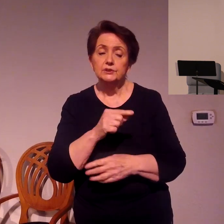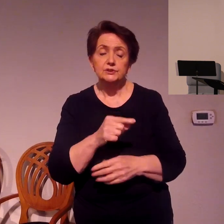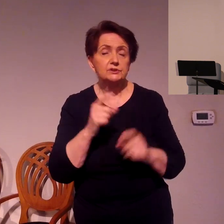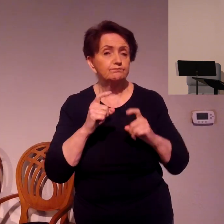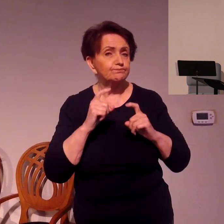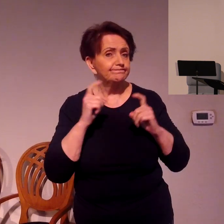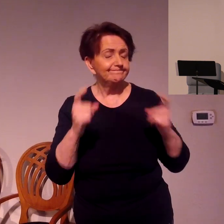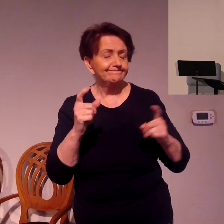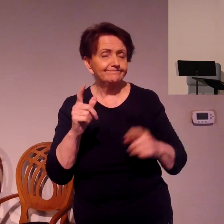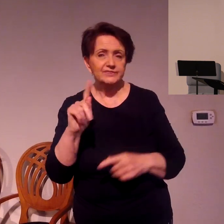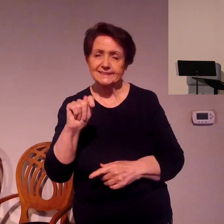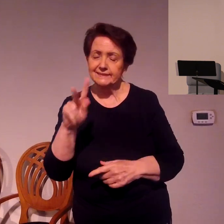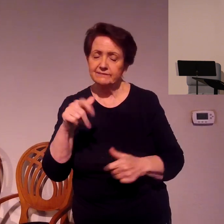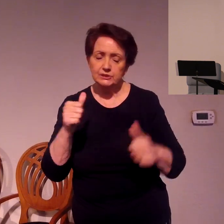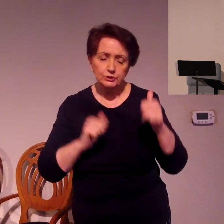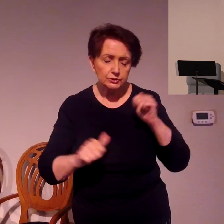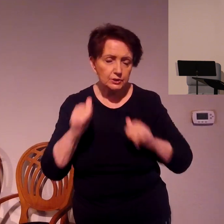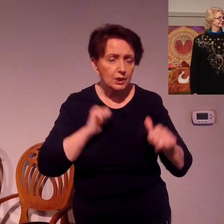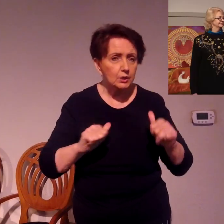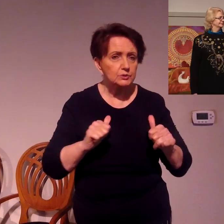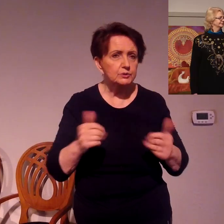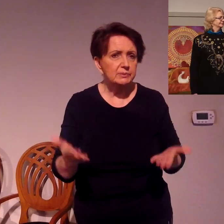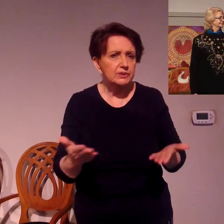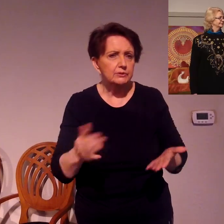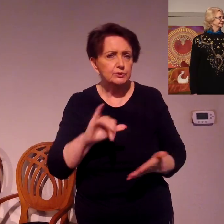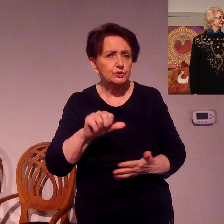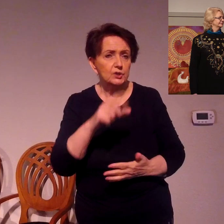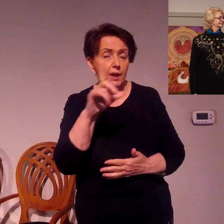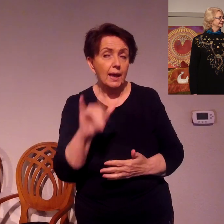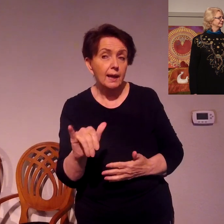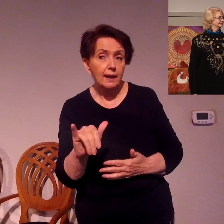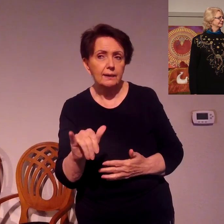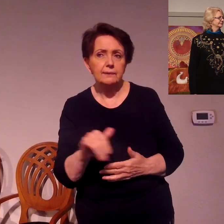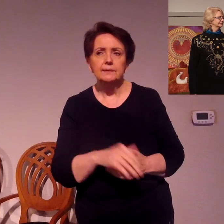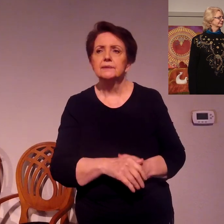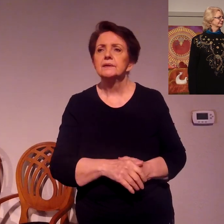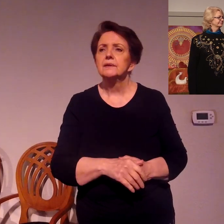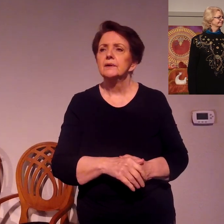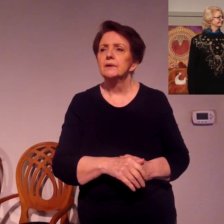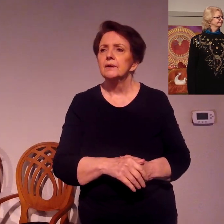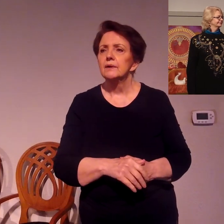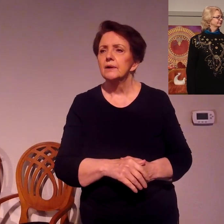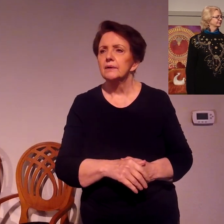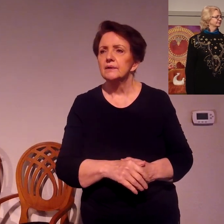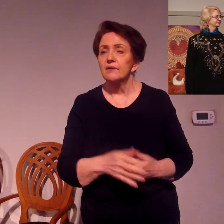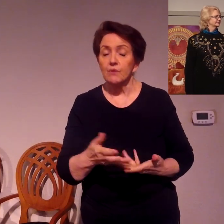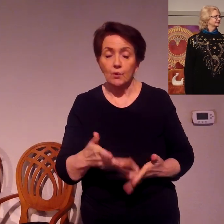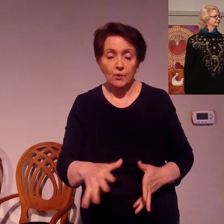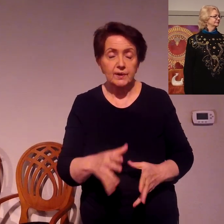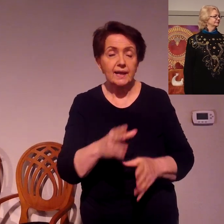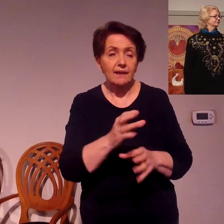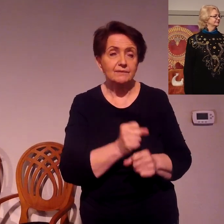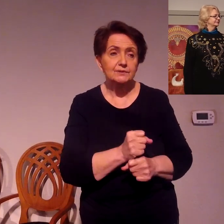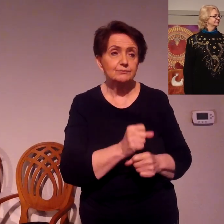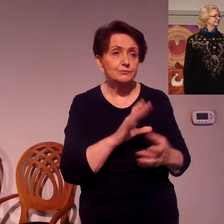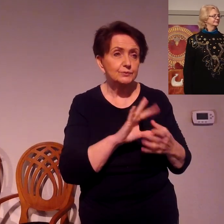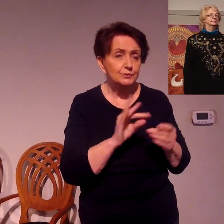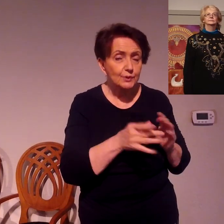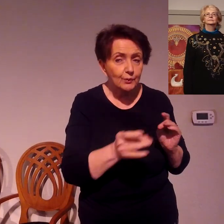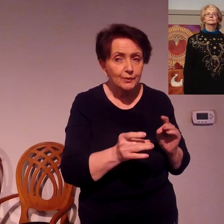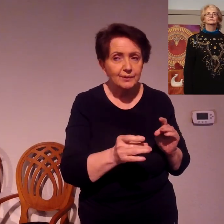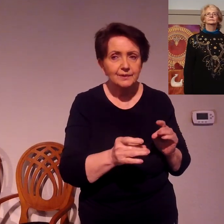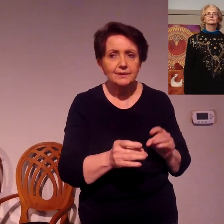show, you know, is actually going to be here in July for all you that want to know about that. I've already got the inside scoop on that. And we have this